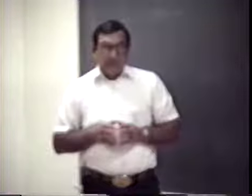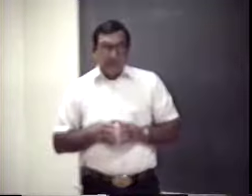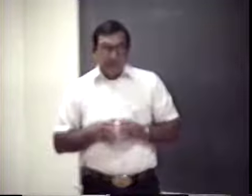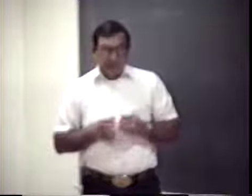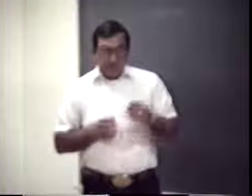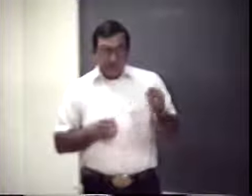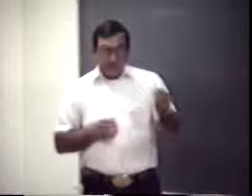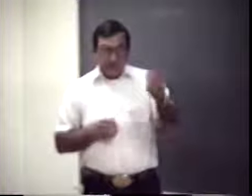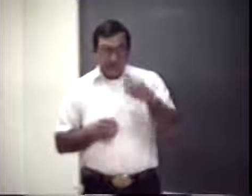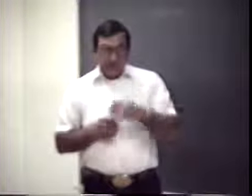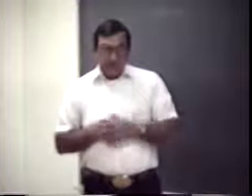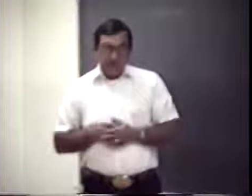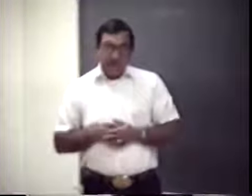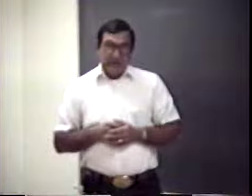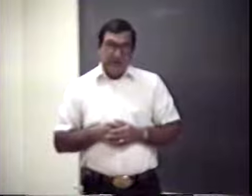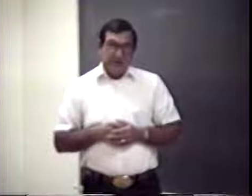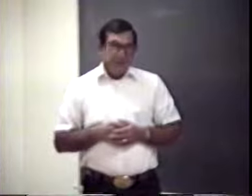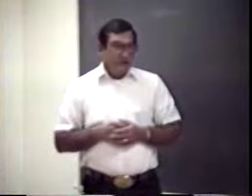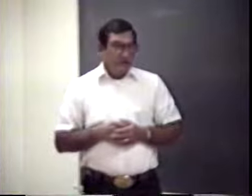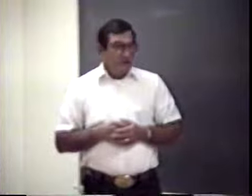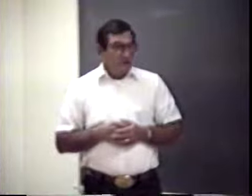I've had mothers and fathers come back to me and say thanks.